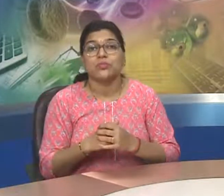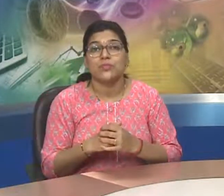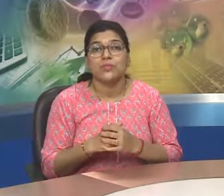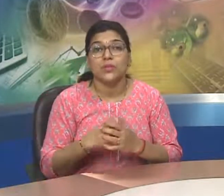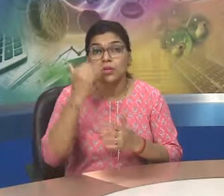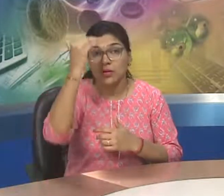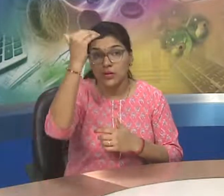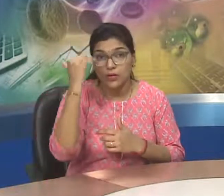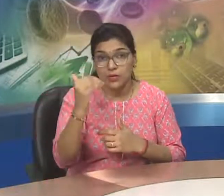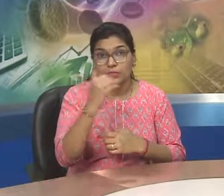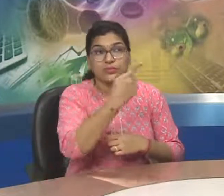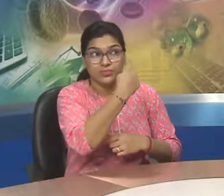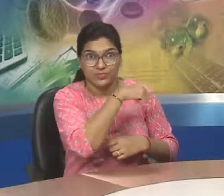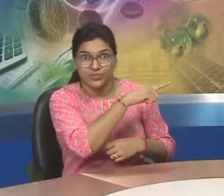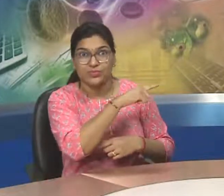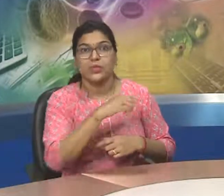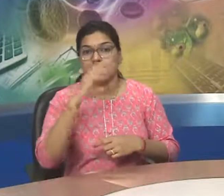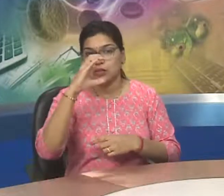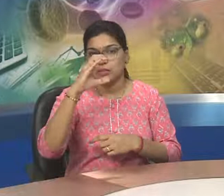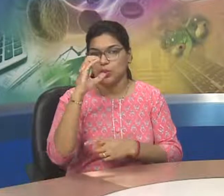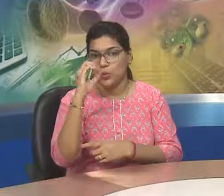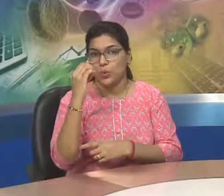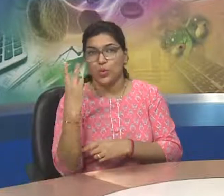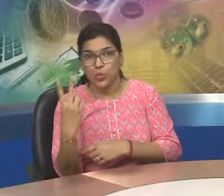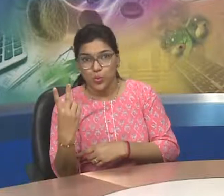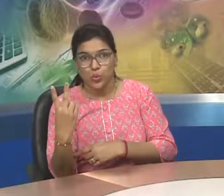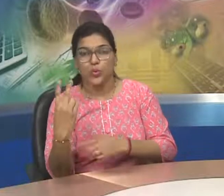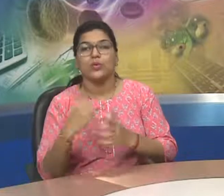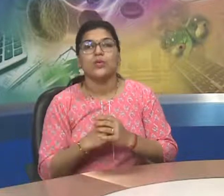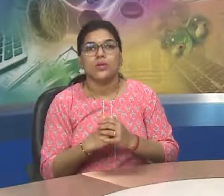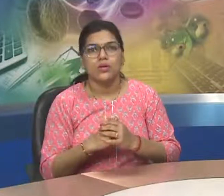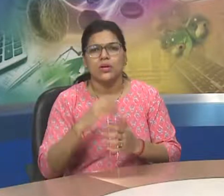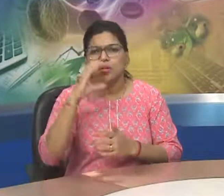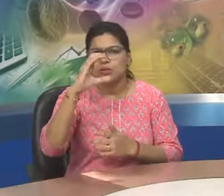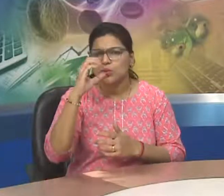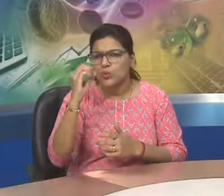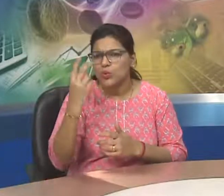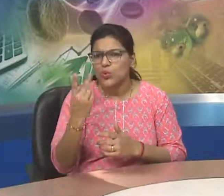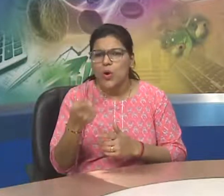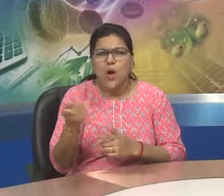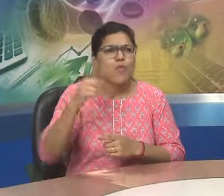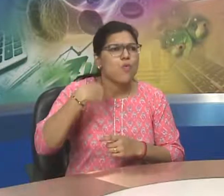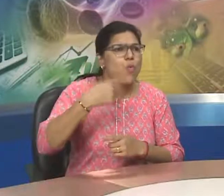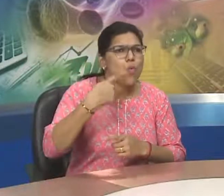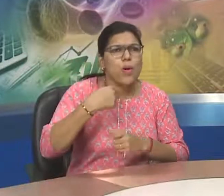the living organisms during respiration.